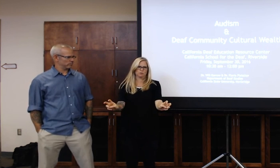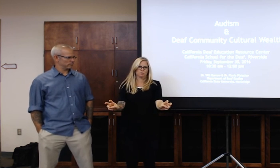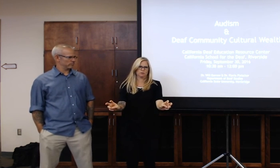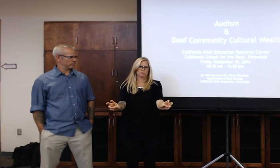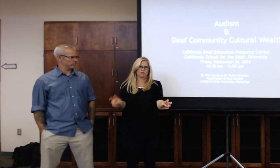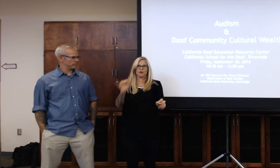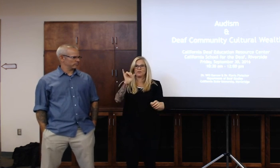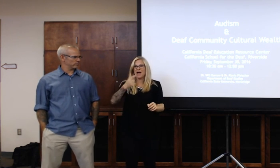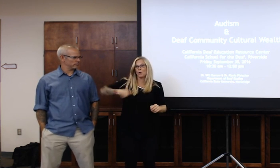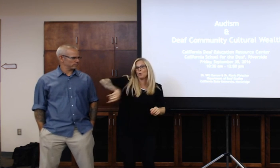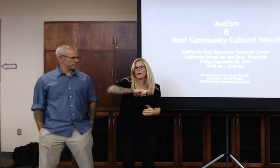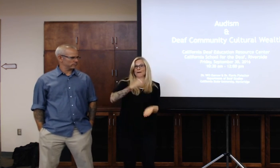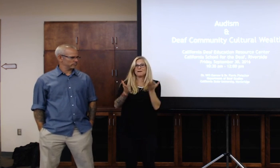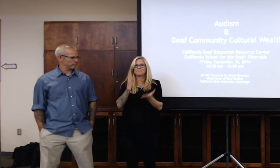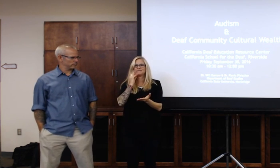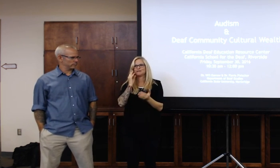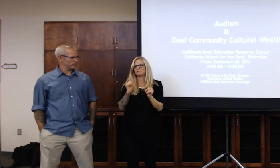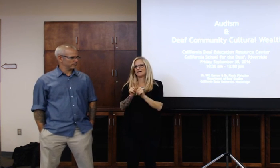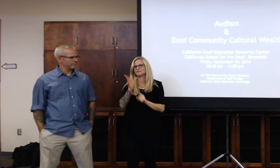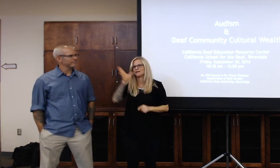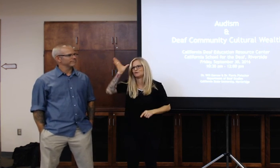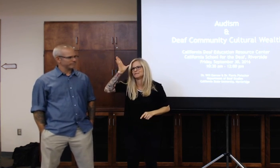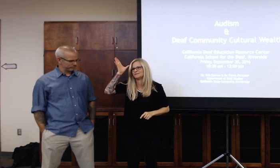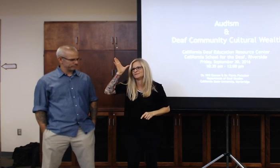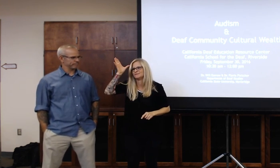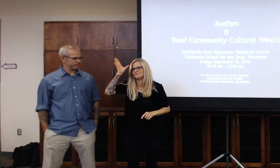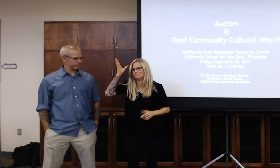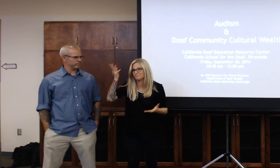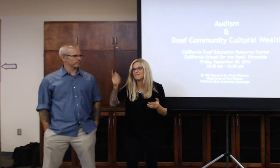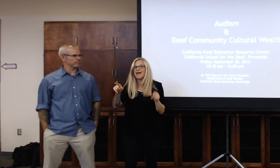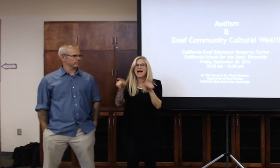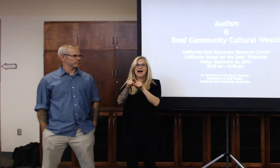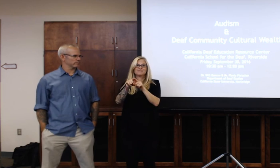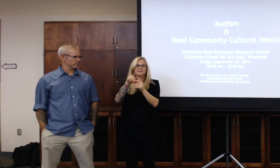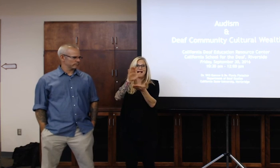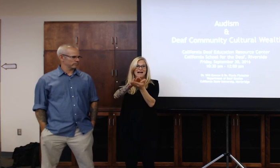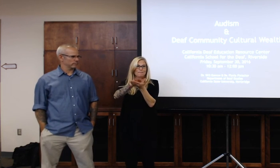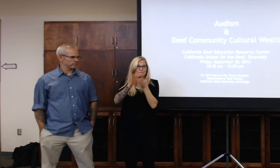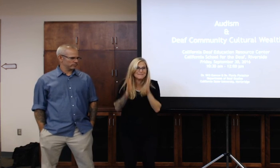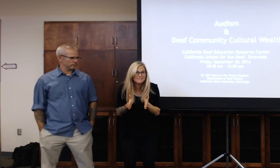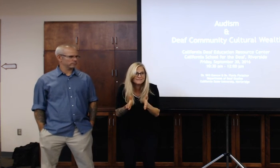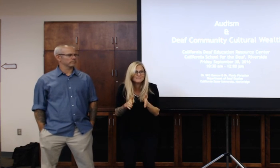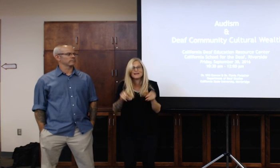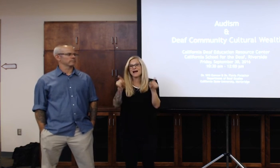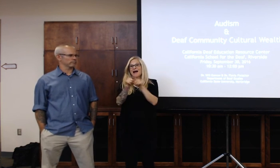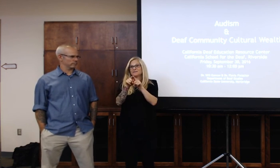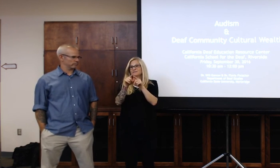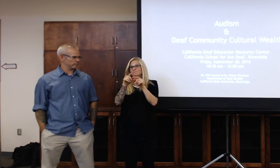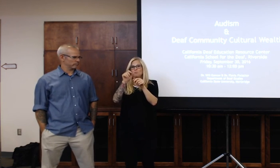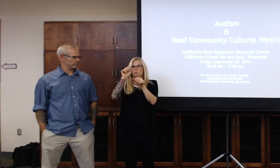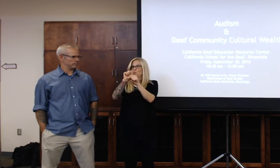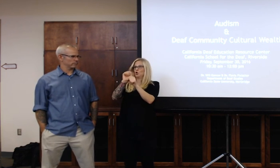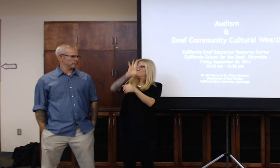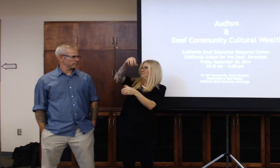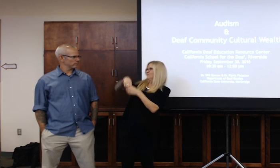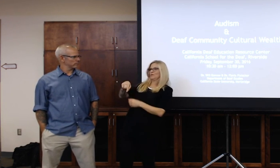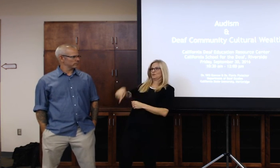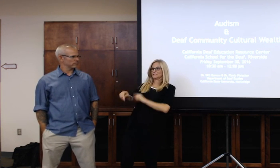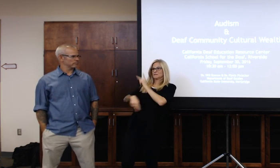issues that we might be experiencing as parents, as academics, as